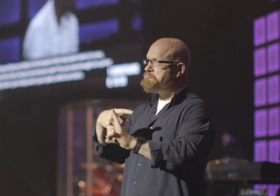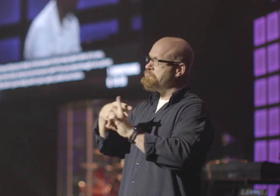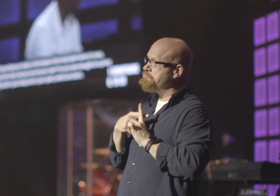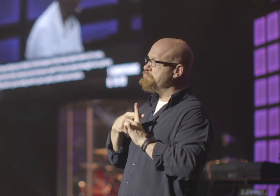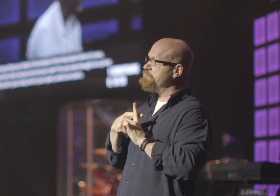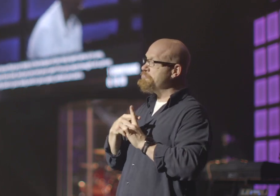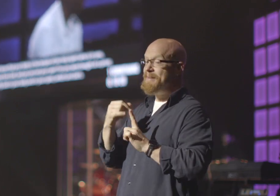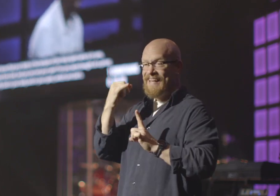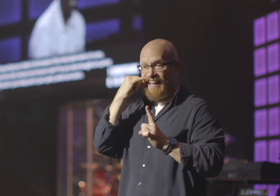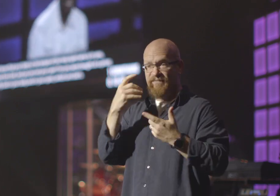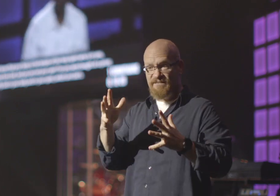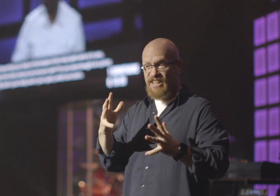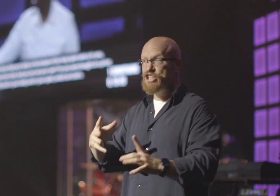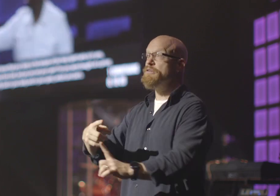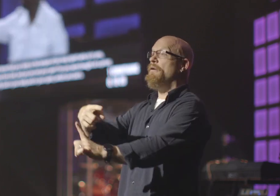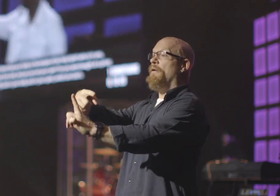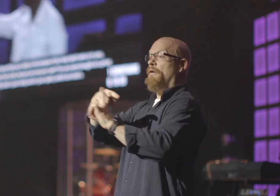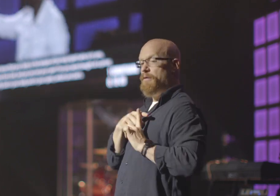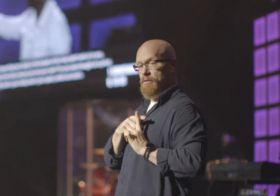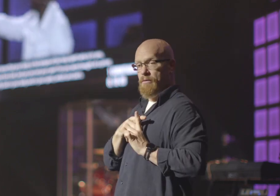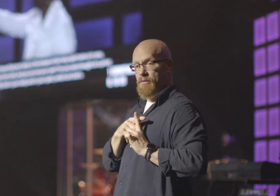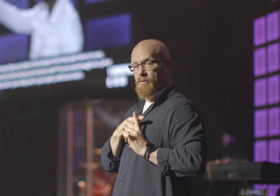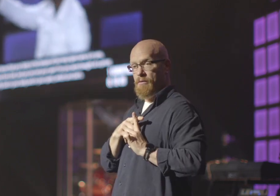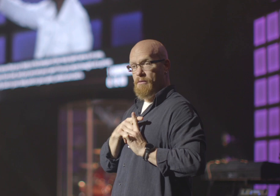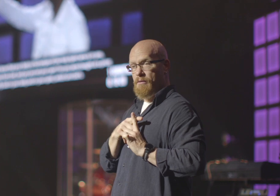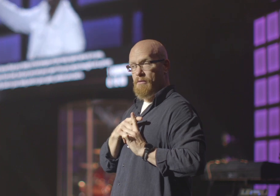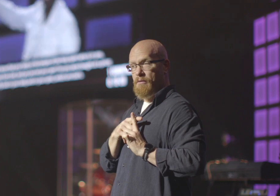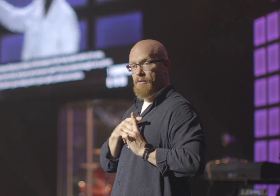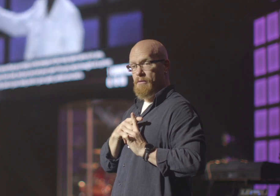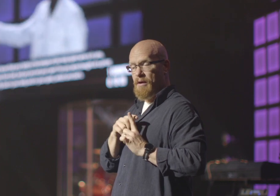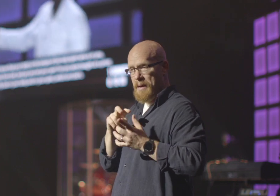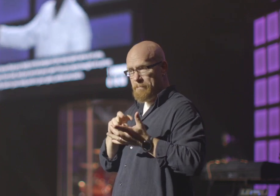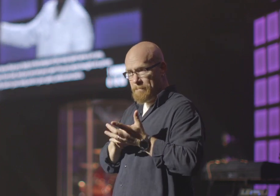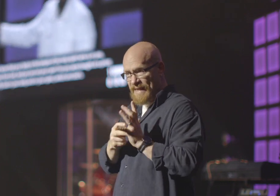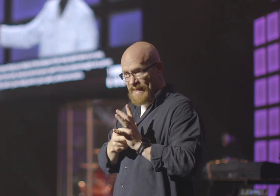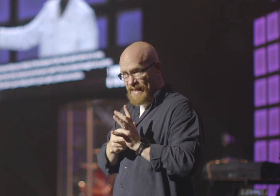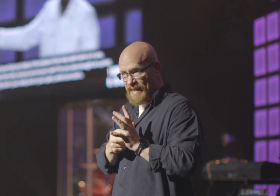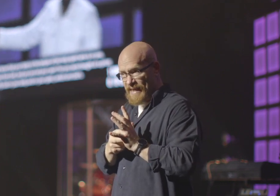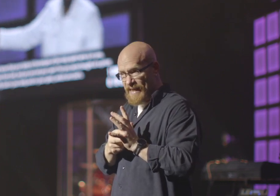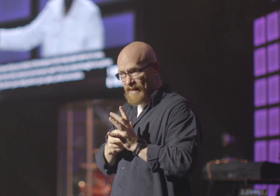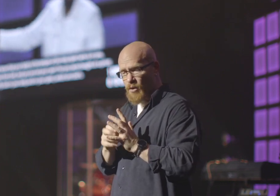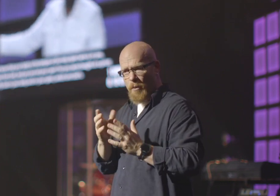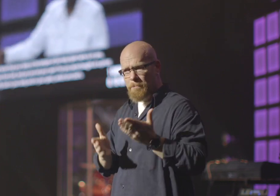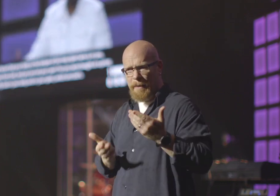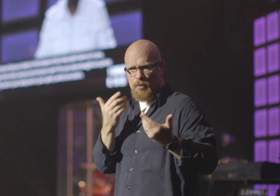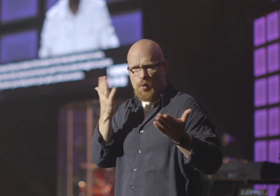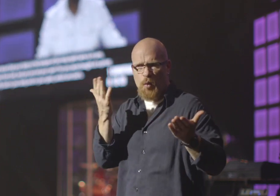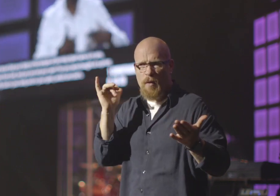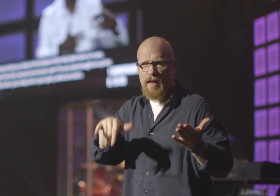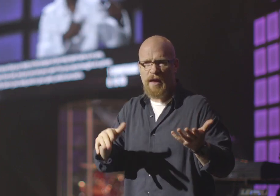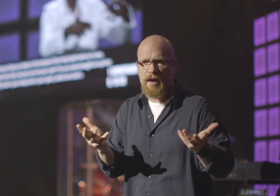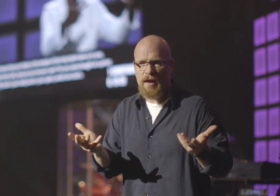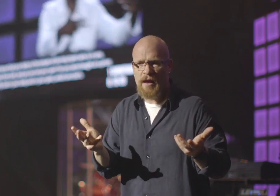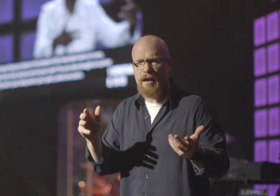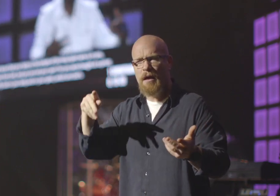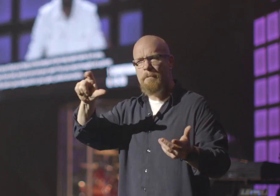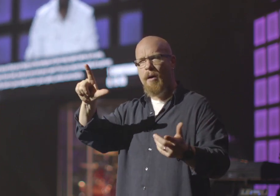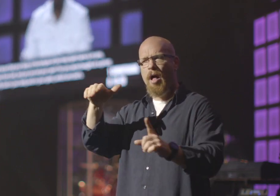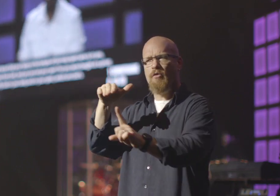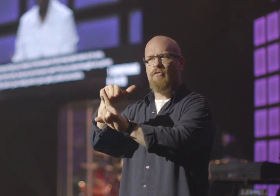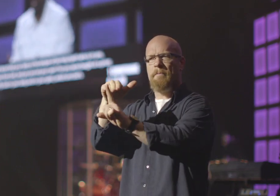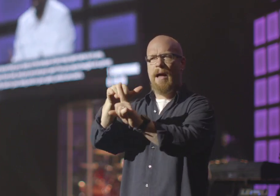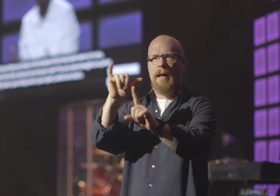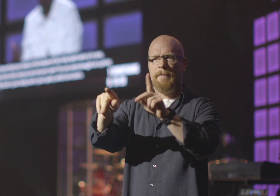So if you have, guess what? Notice what he said. Or do you not know? So Paul is just reminding the people,